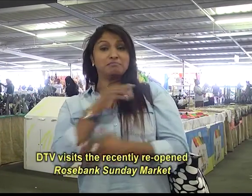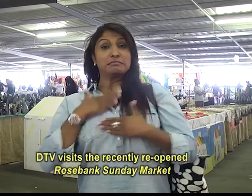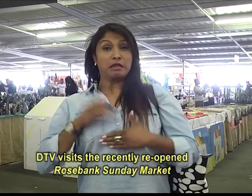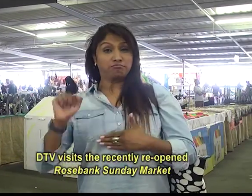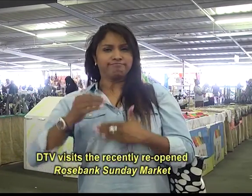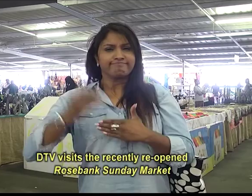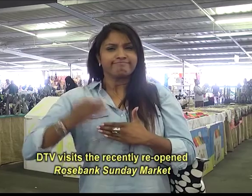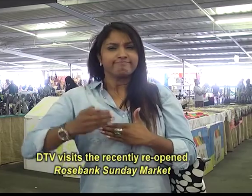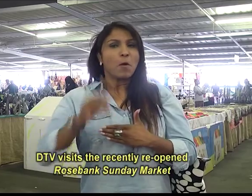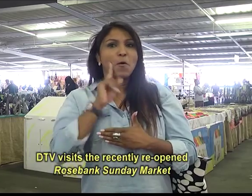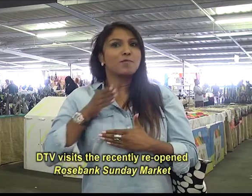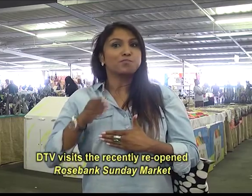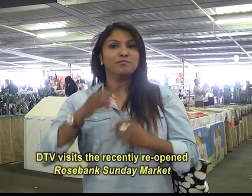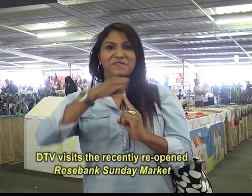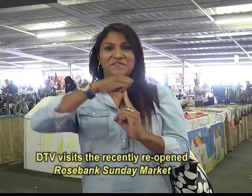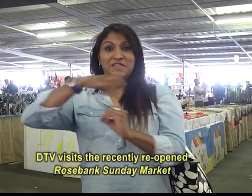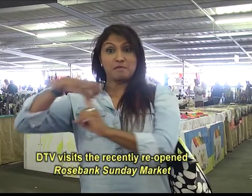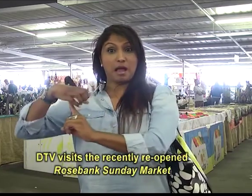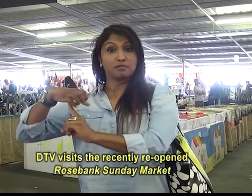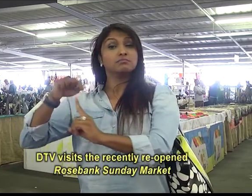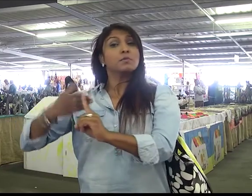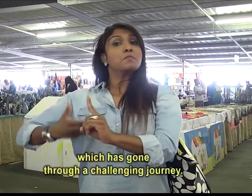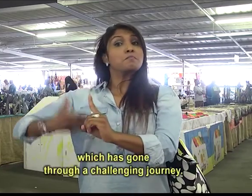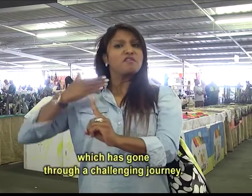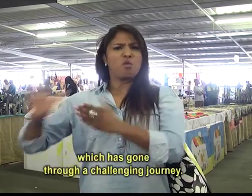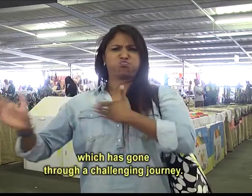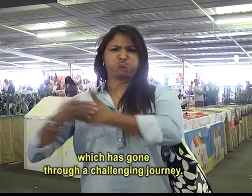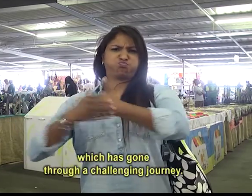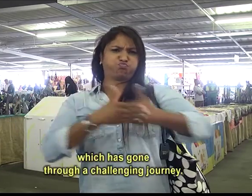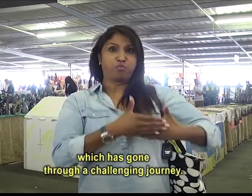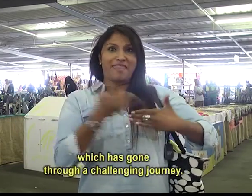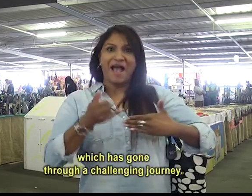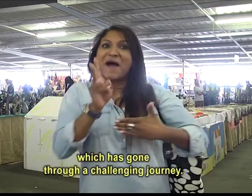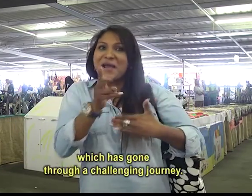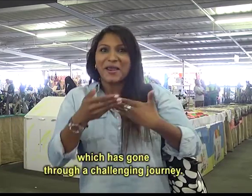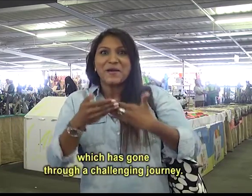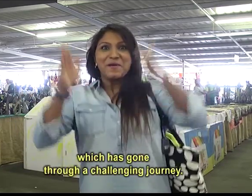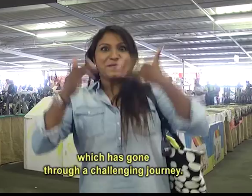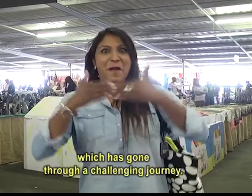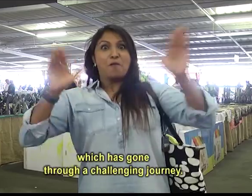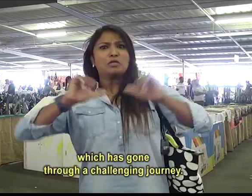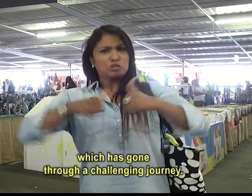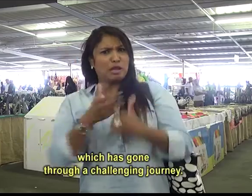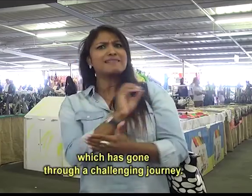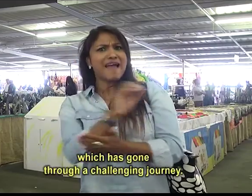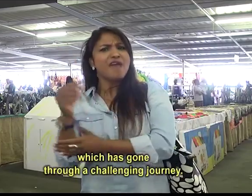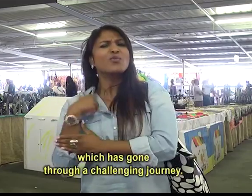DTV visits the recently reopened Rosebank Sunday Market, which has gone through a challenging journey.